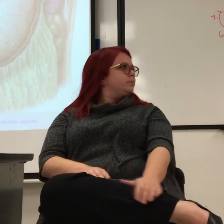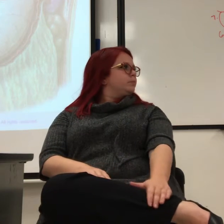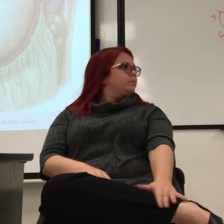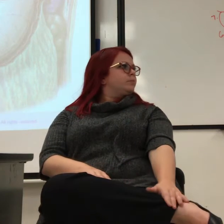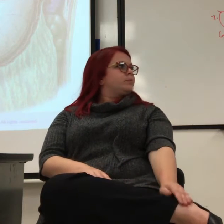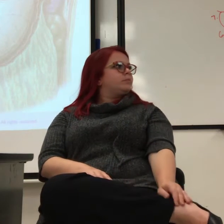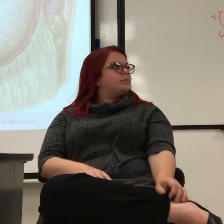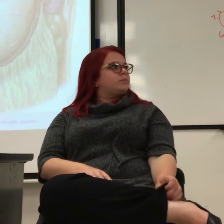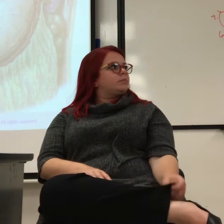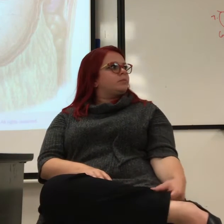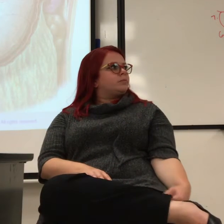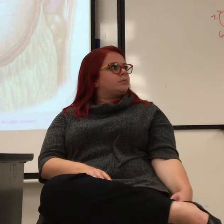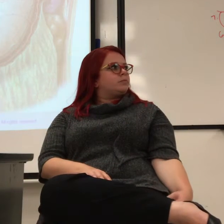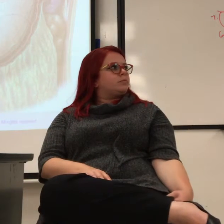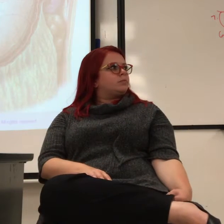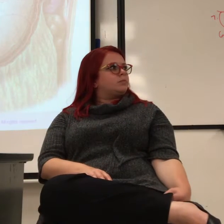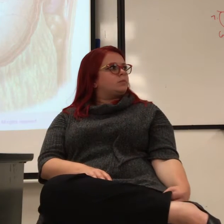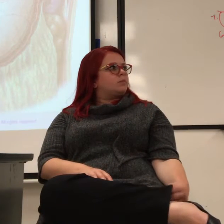Right